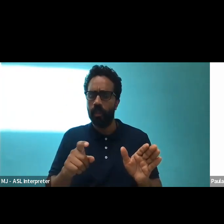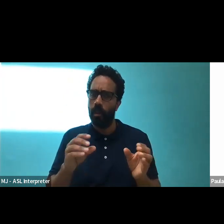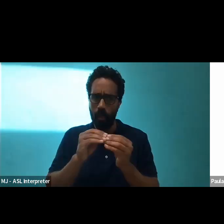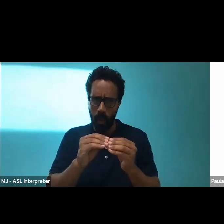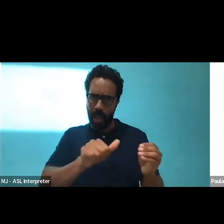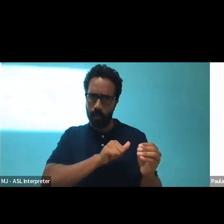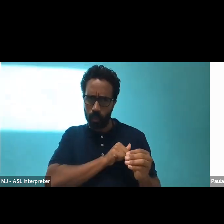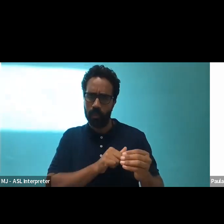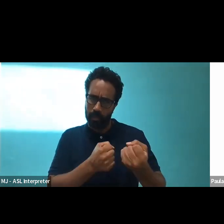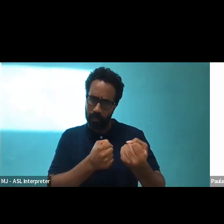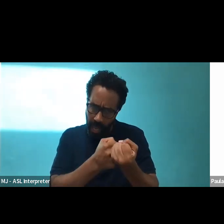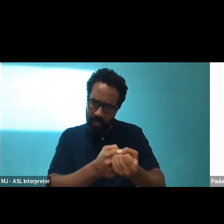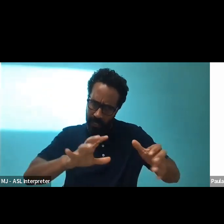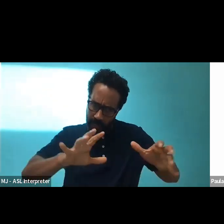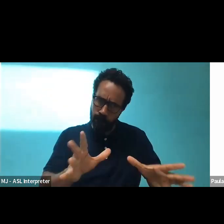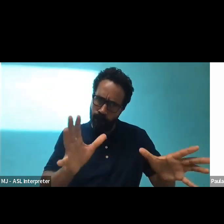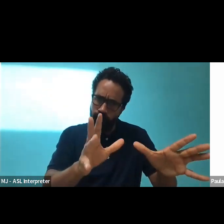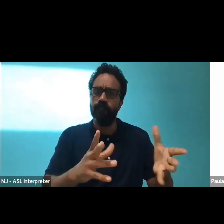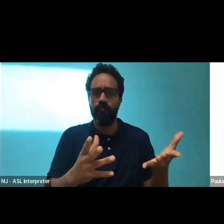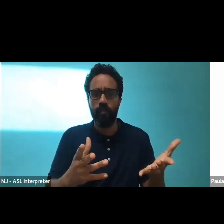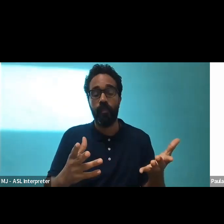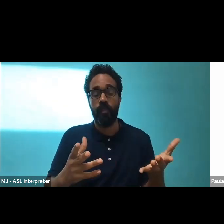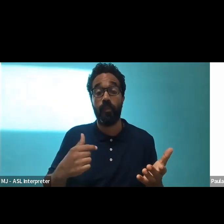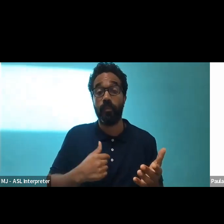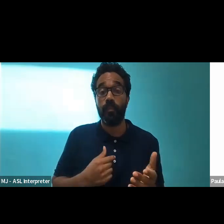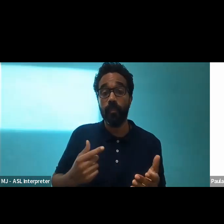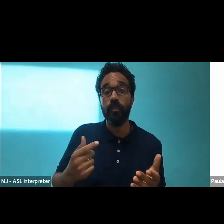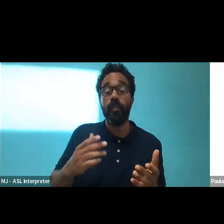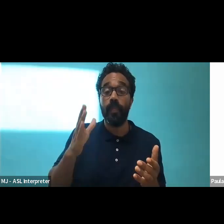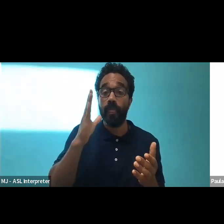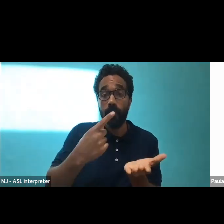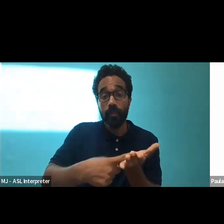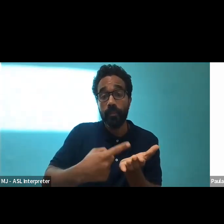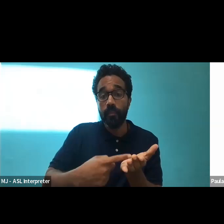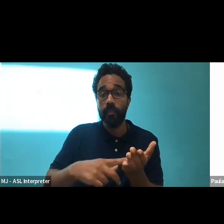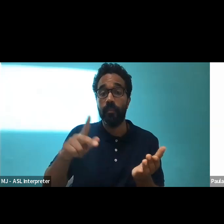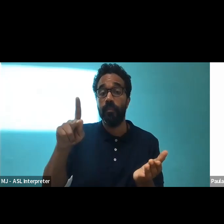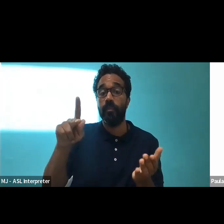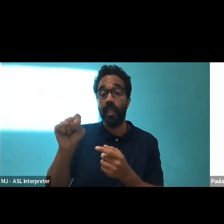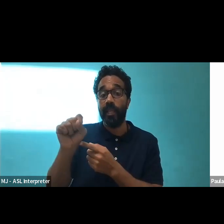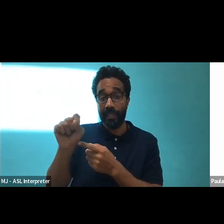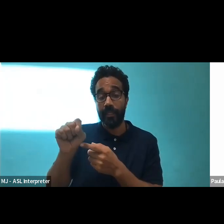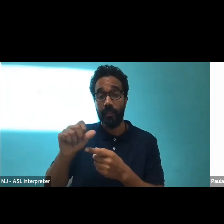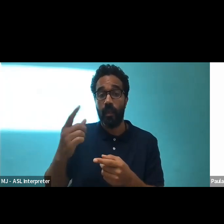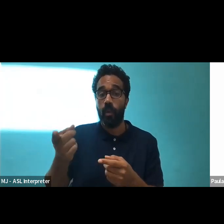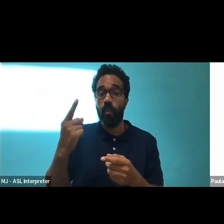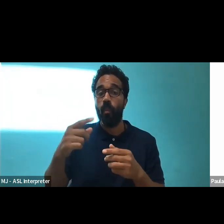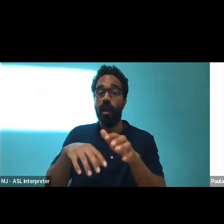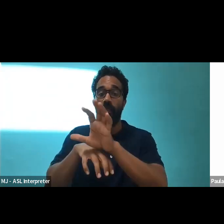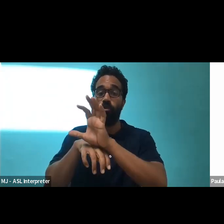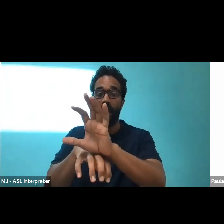lead off with how a grassroots group in Kansas met some transportation needs before we even knew what a CIL